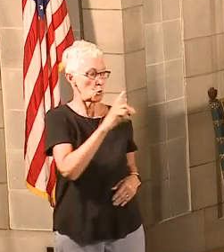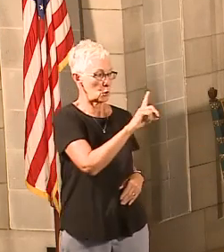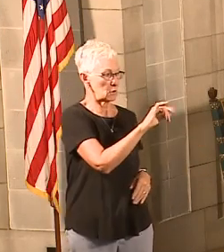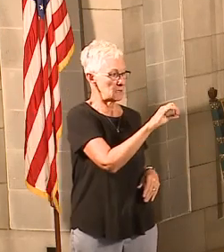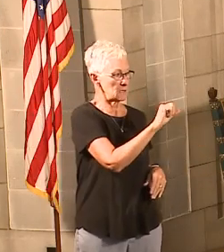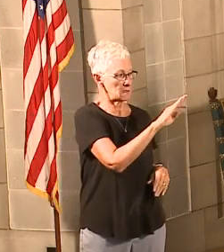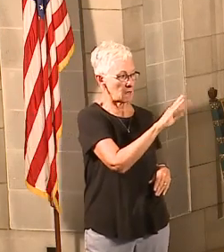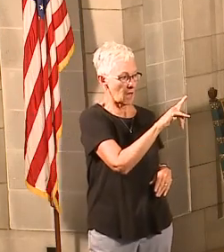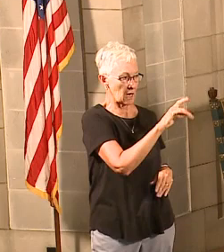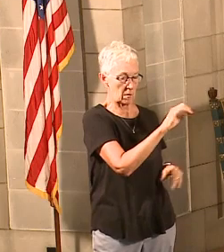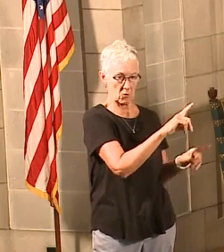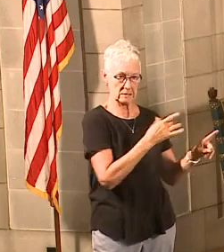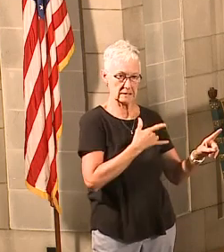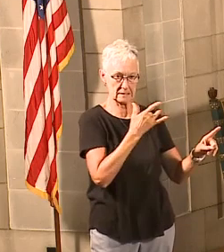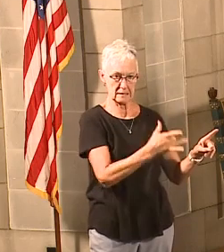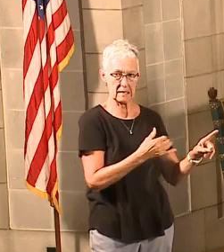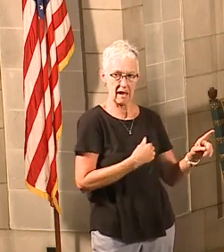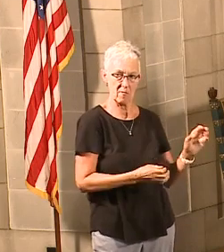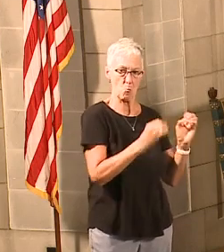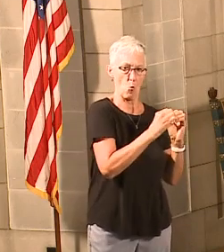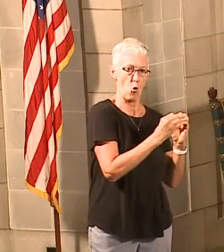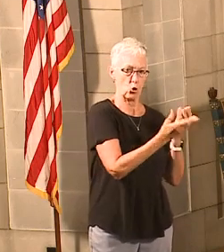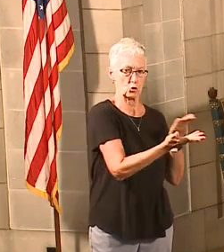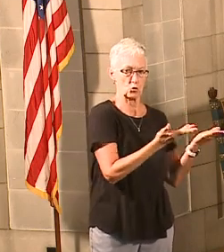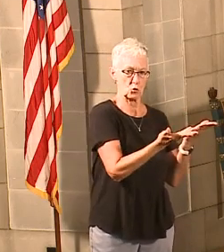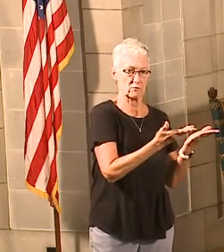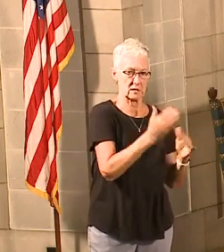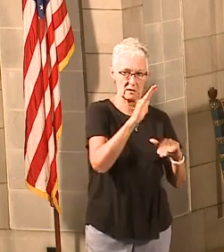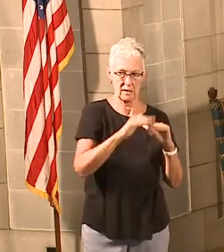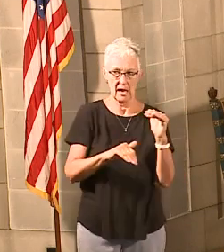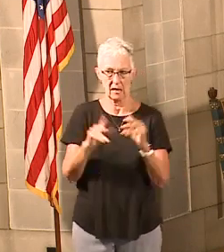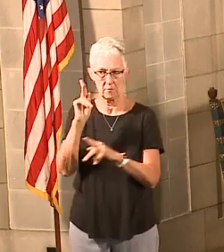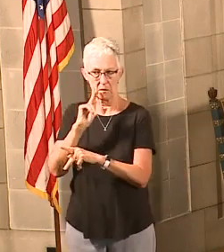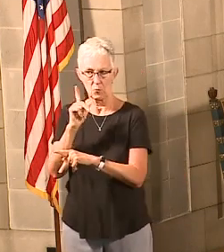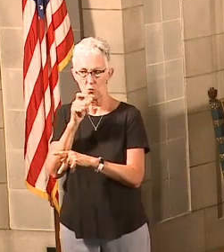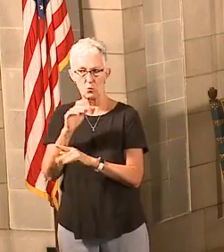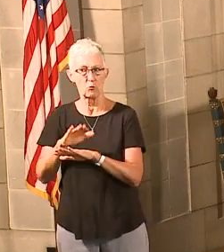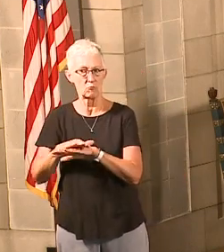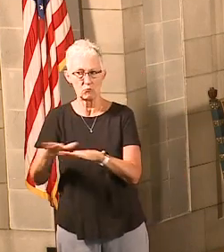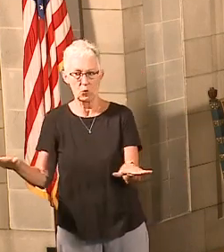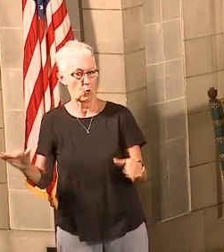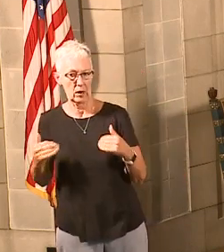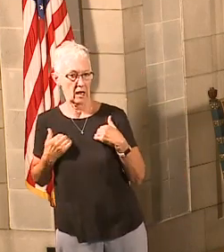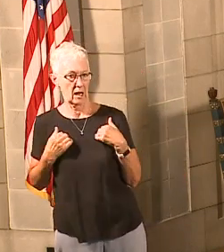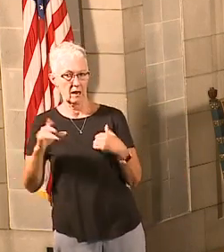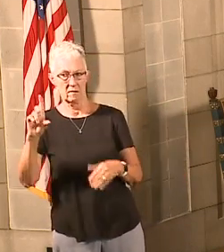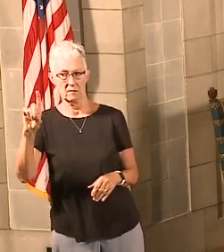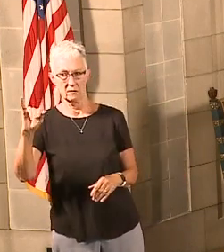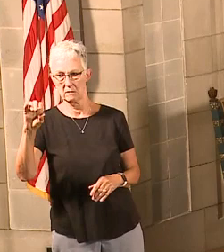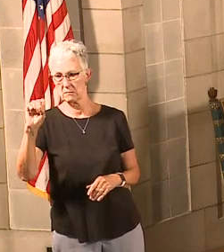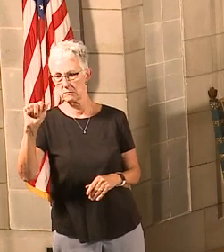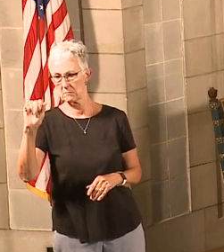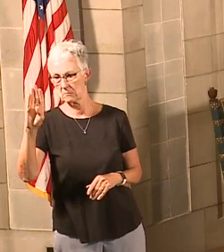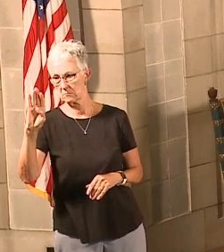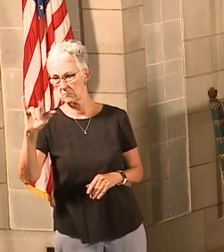eligibility coverage of benefits than others that aren't. So looking at people that are similarly situated, they would have a benefit